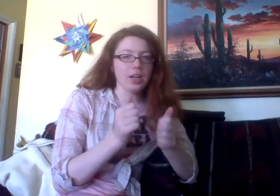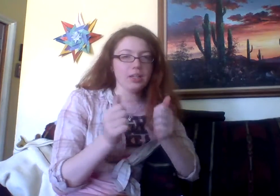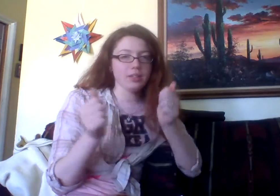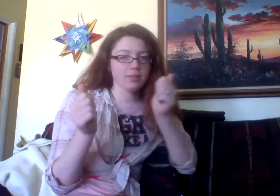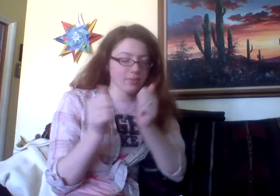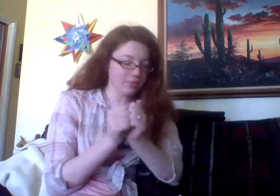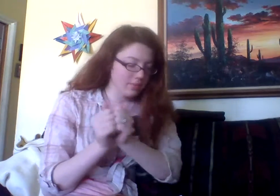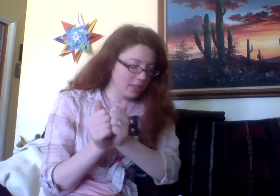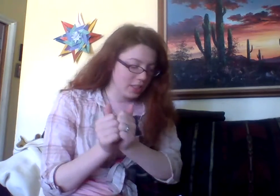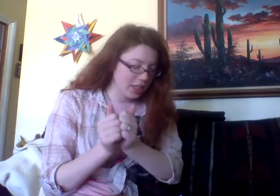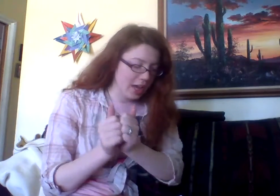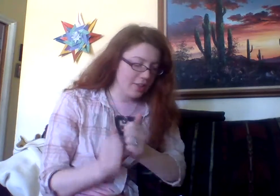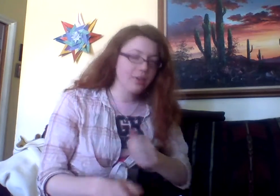on together,